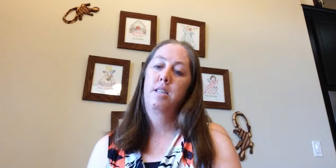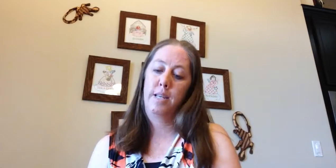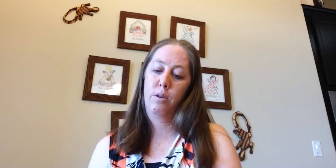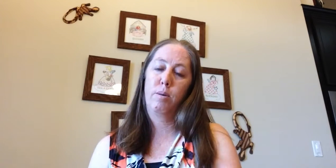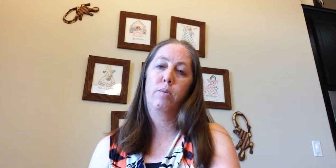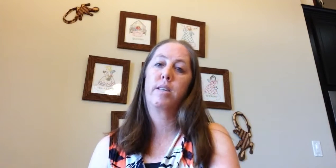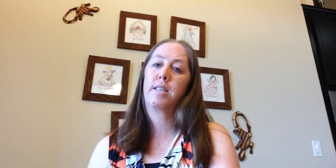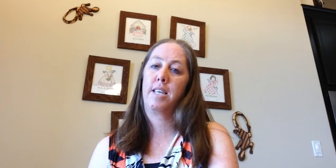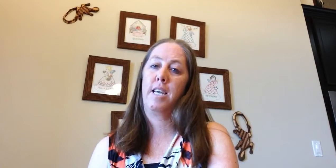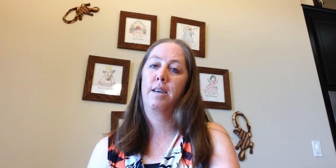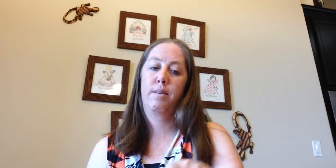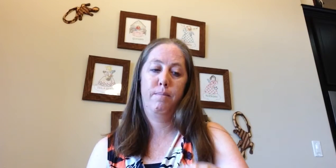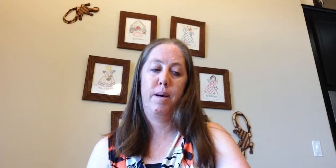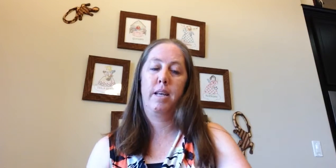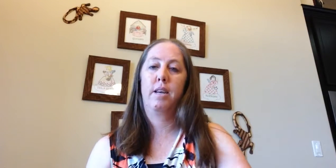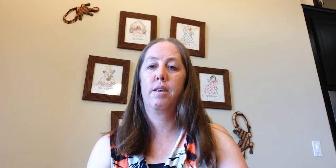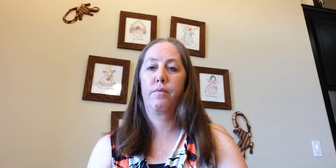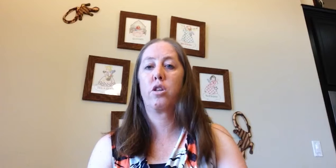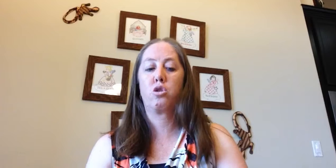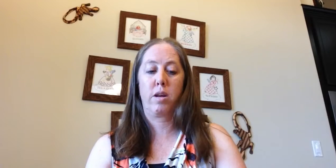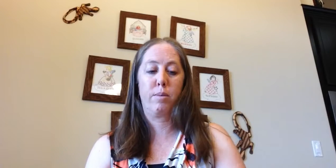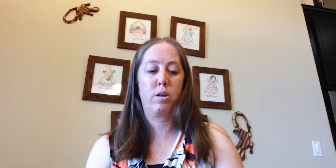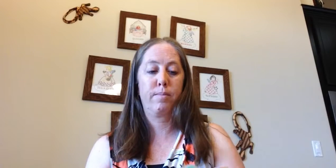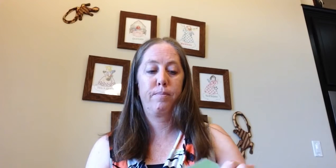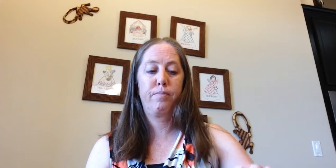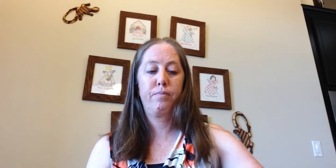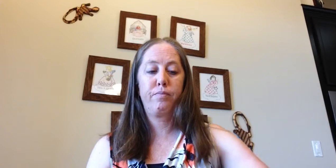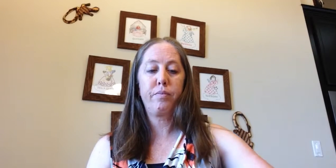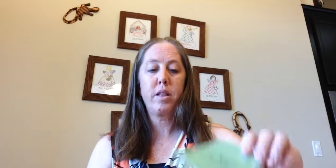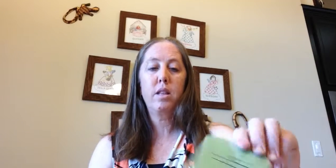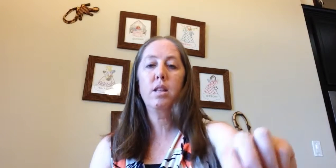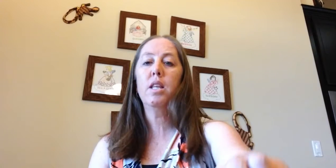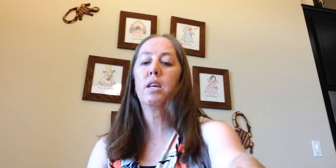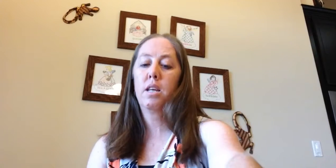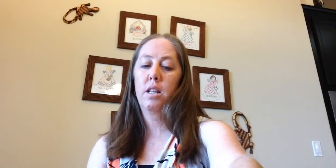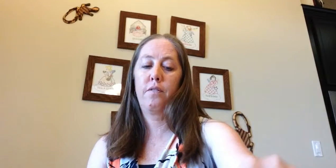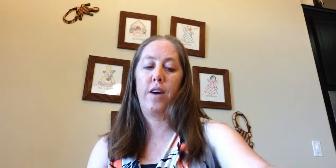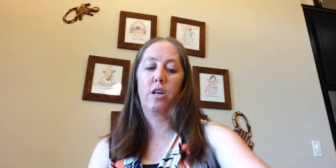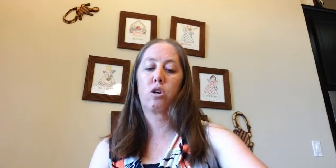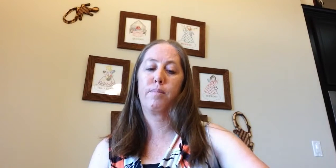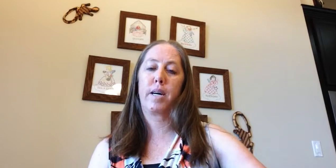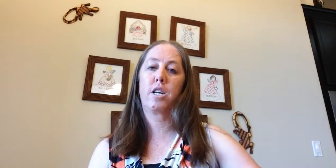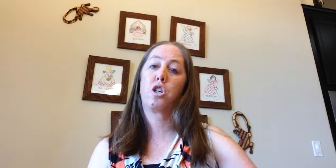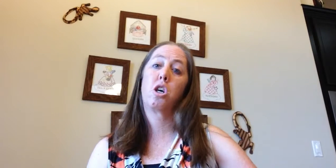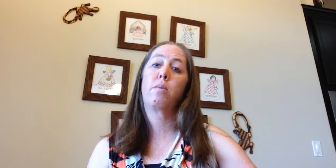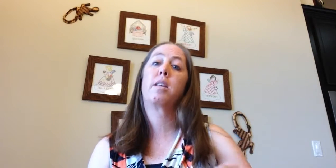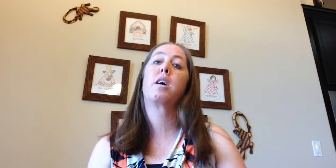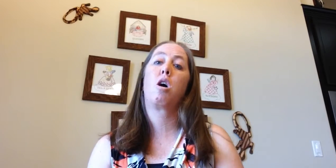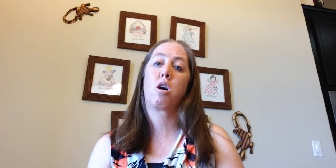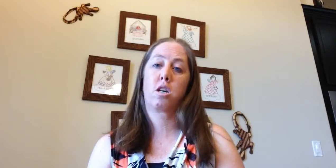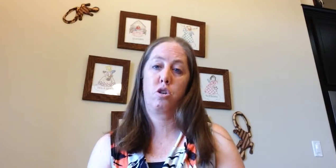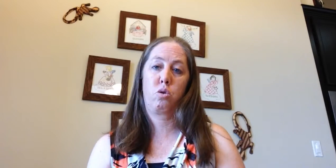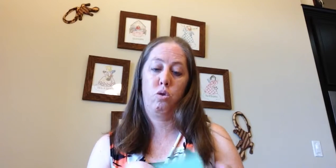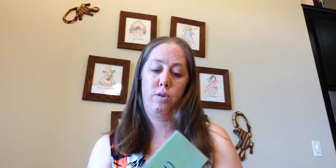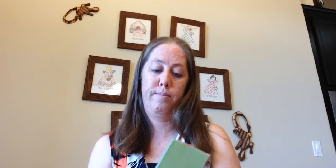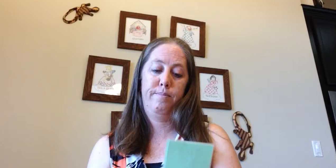Similar move to the C, but for the train brother. The final group I'm going to show you is the R controls.